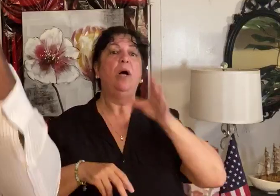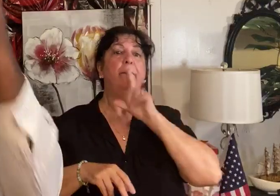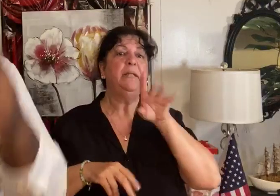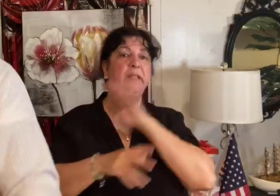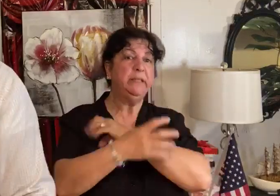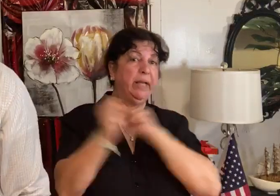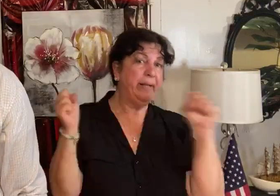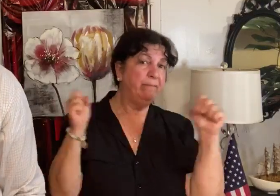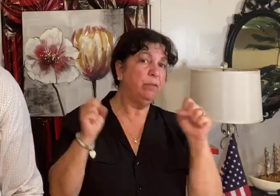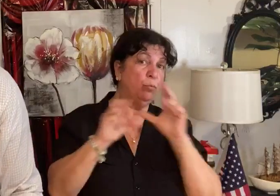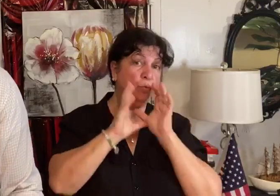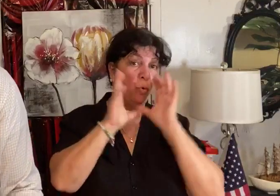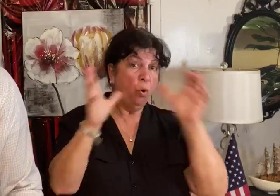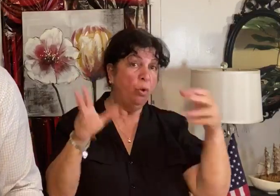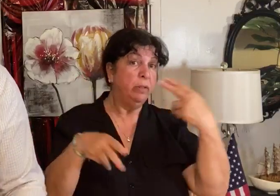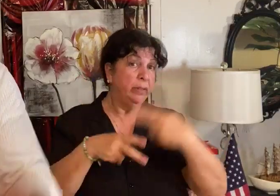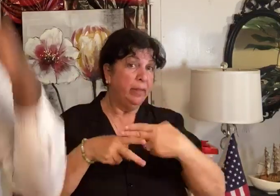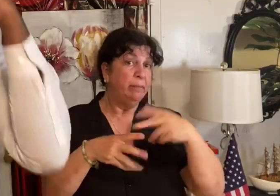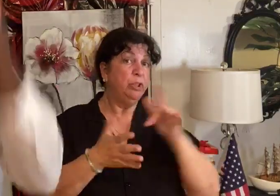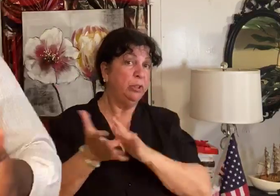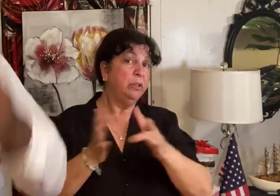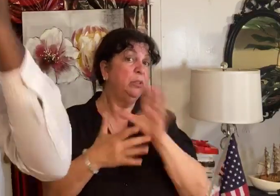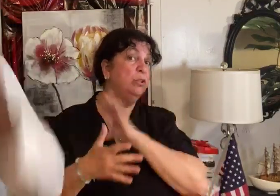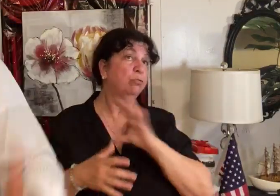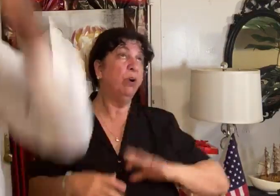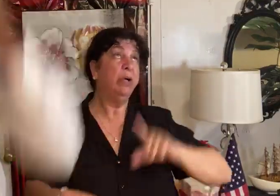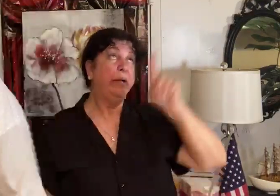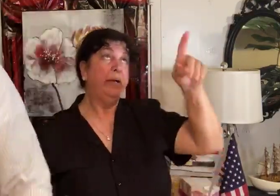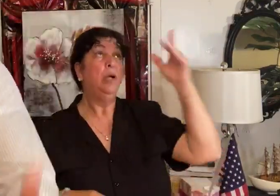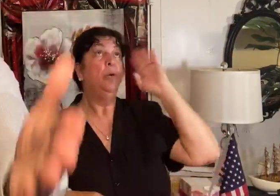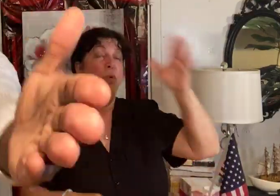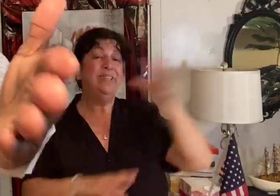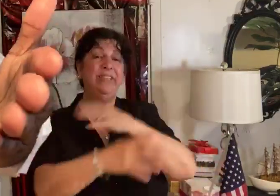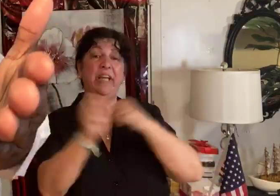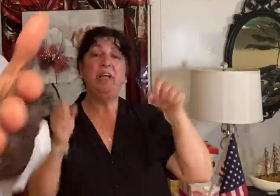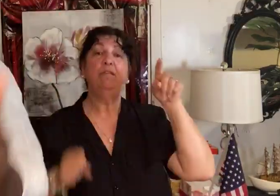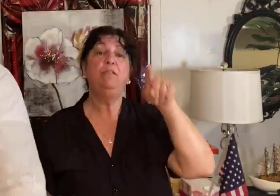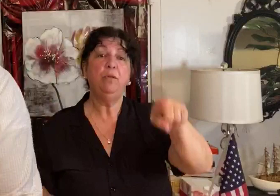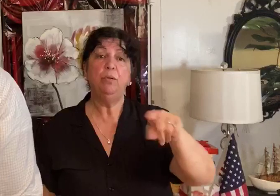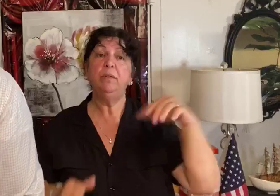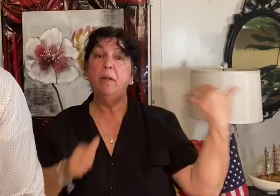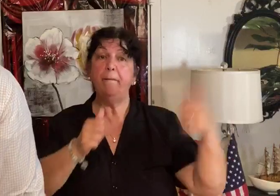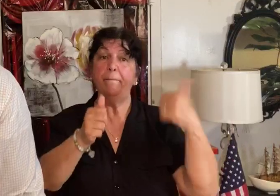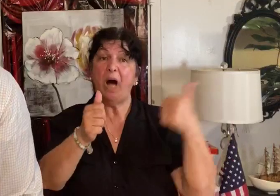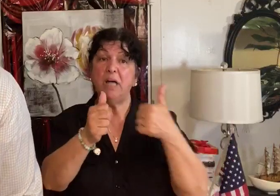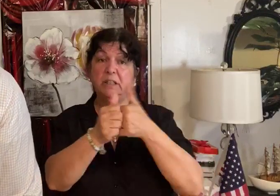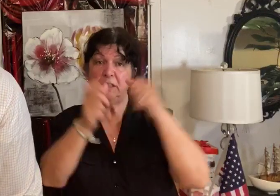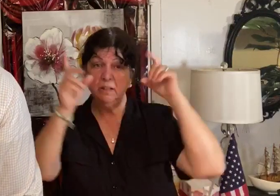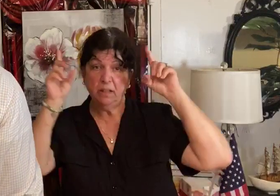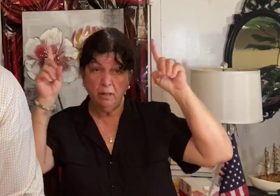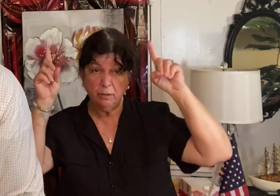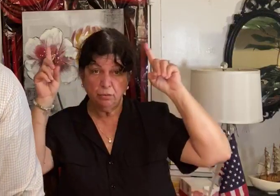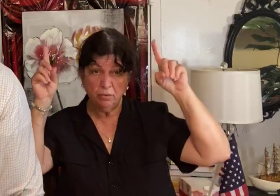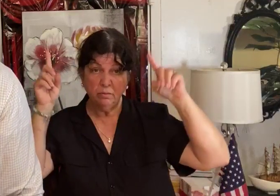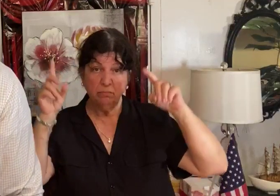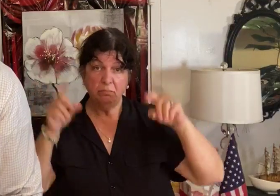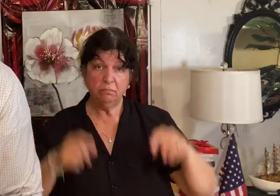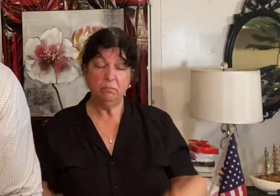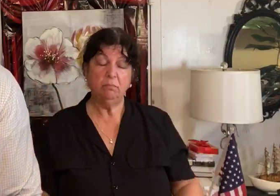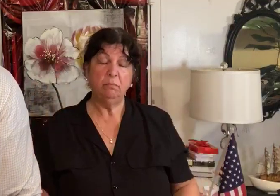If you would just call upon Jesus Christ for salvation, he will save you. That's the apostles' doctrine, my friend.